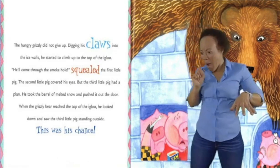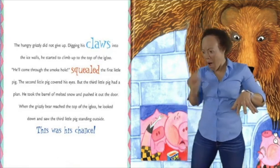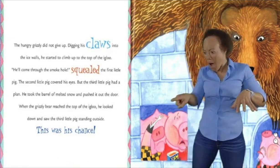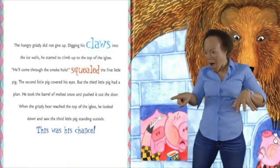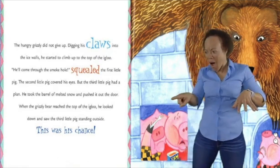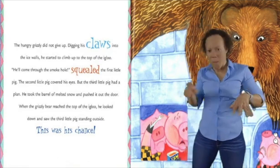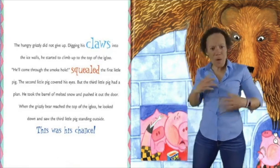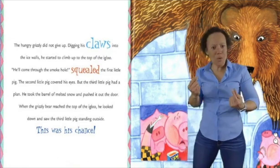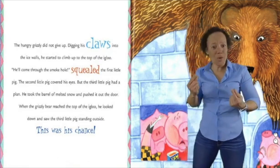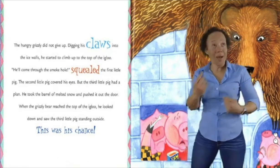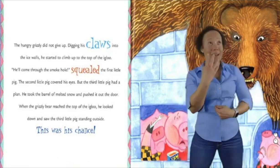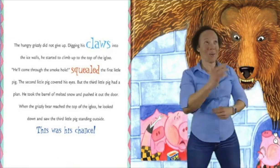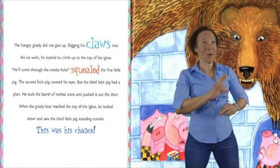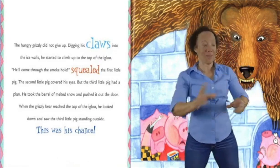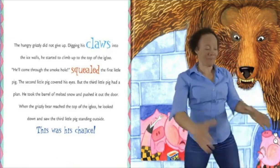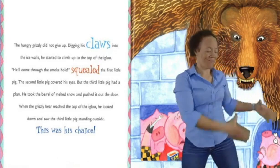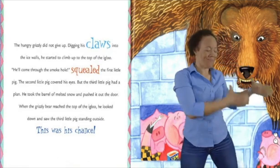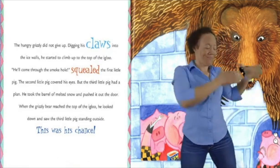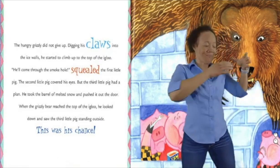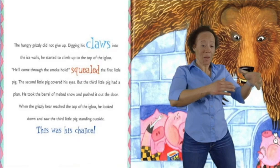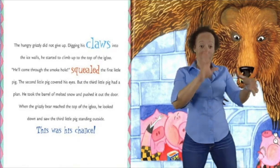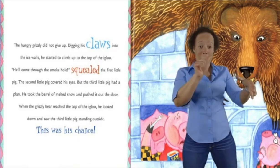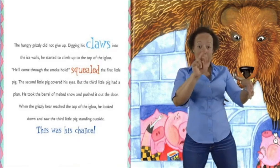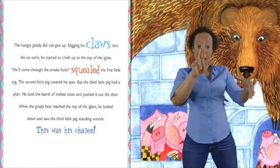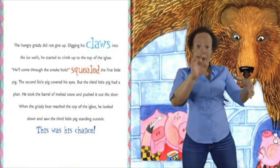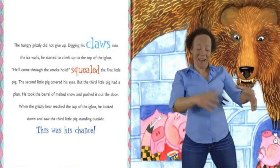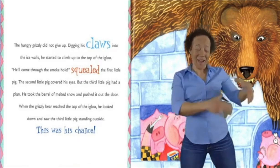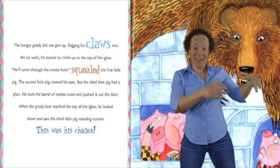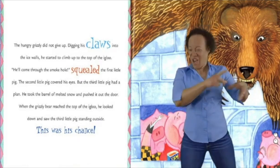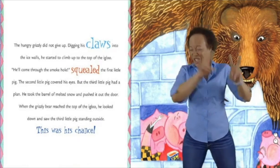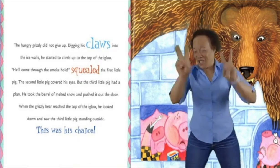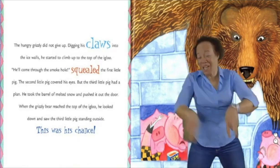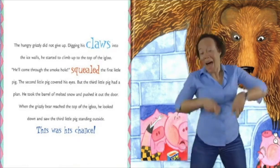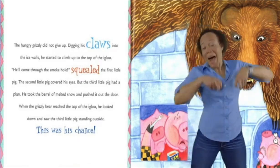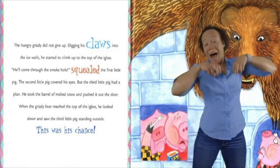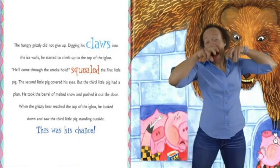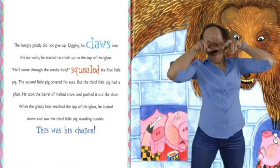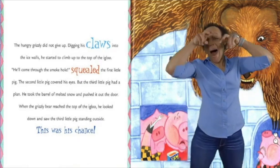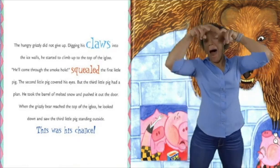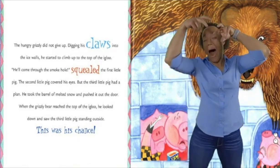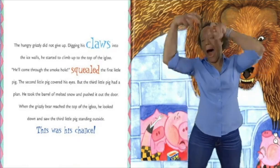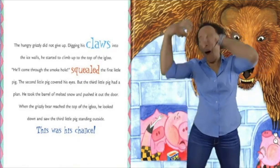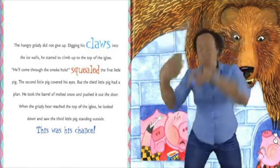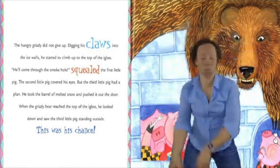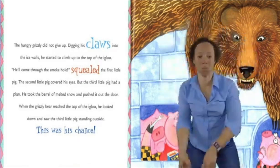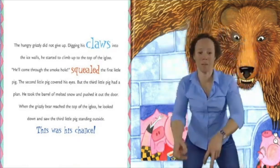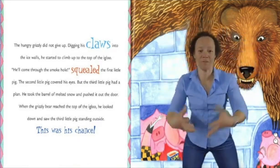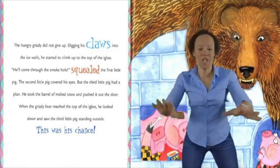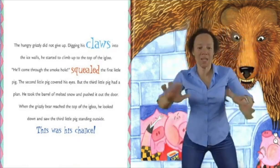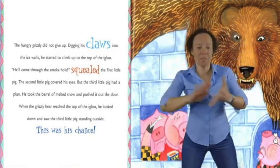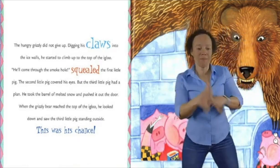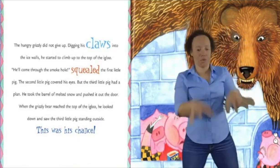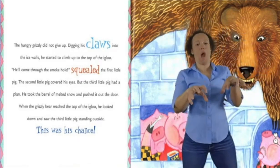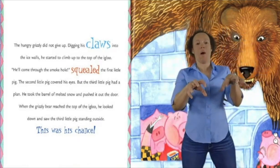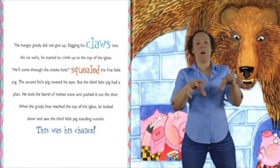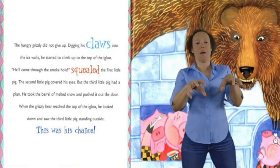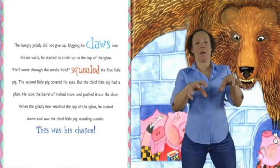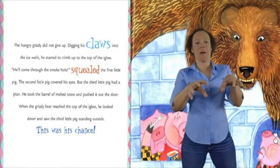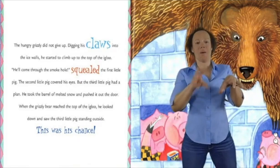had a plan. He took the barrel of melted snow and pushed it out the door. When the grizzly bear reached the top of the igloo, he looked down and